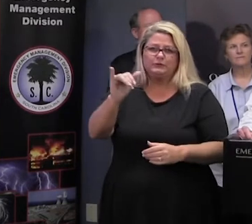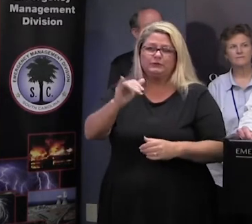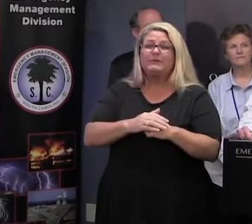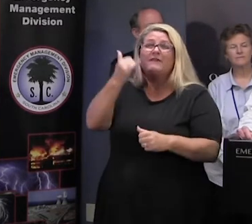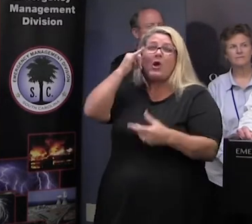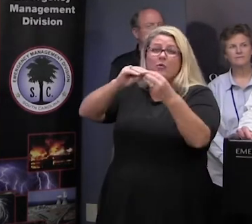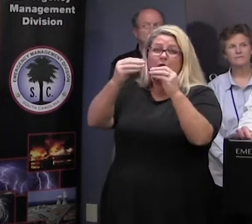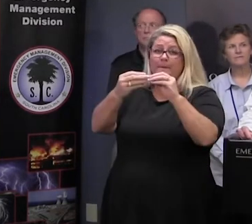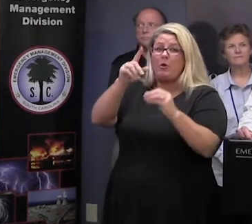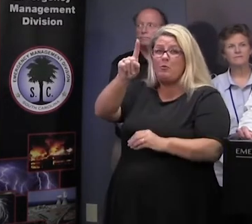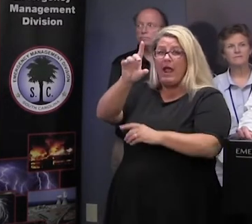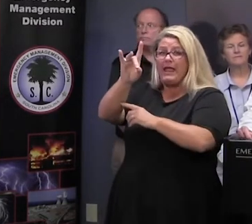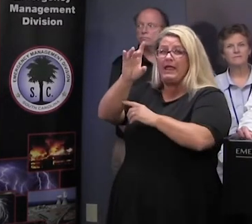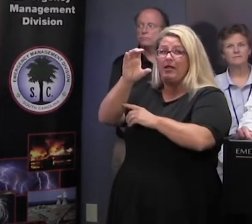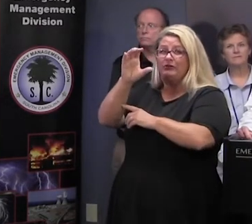telephone number. It's